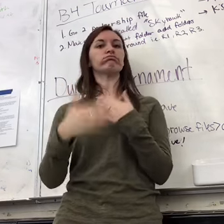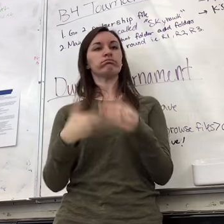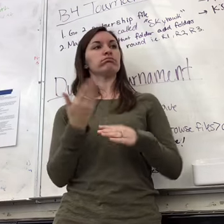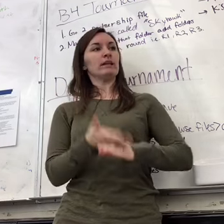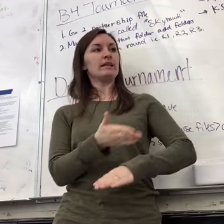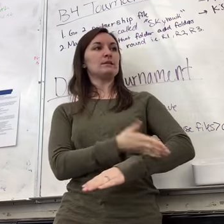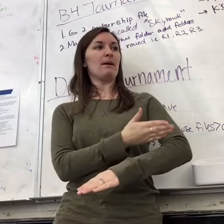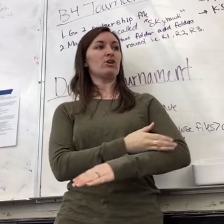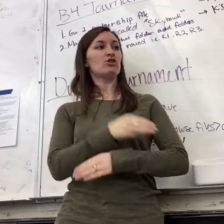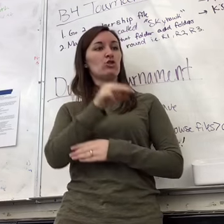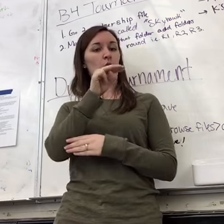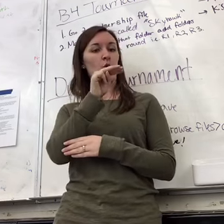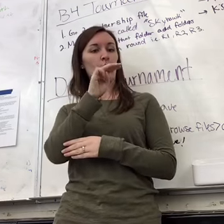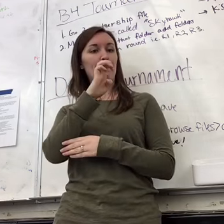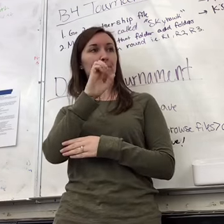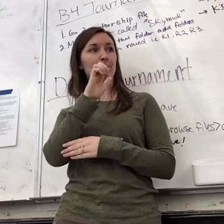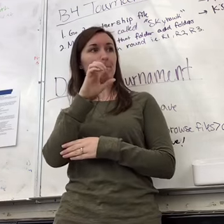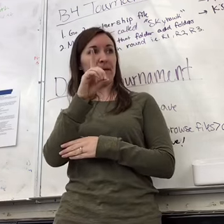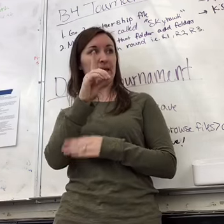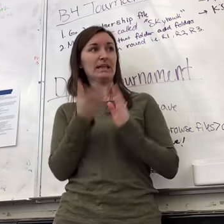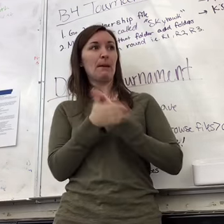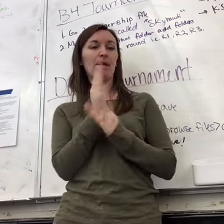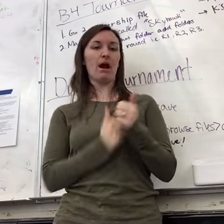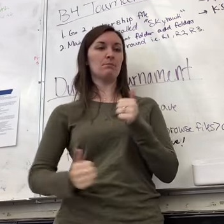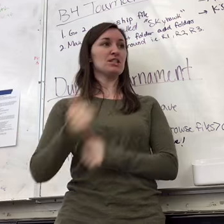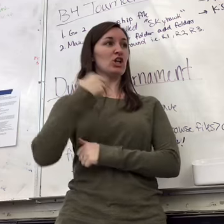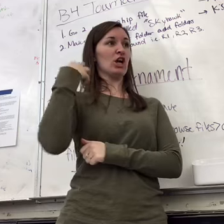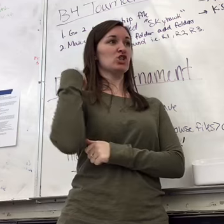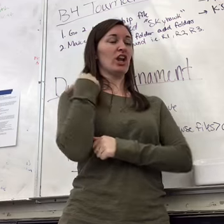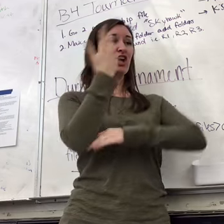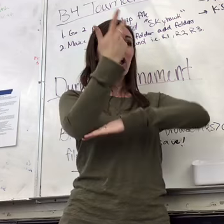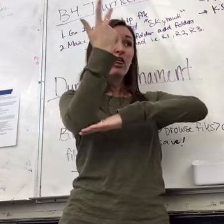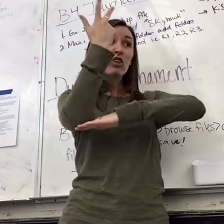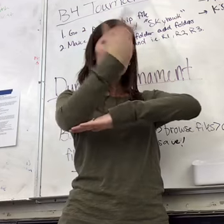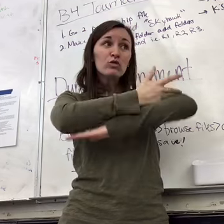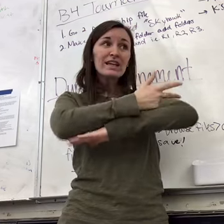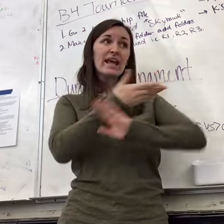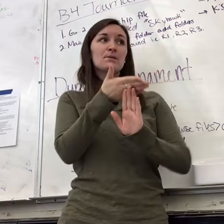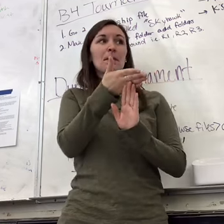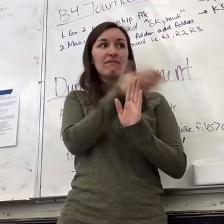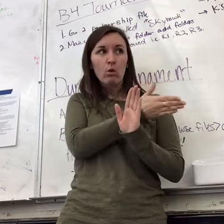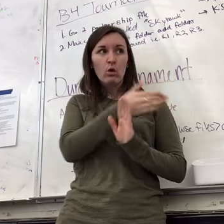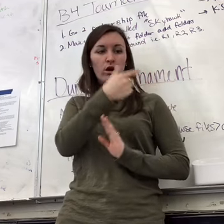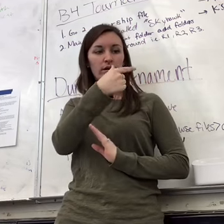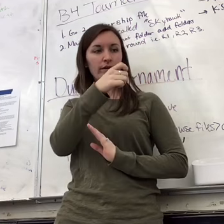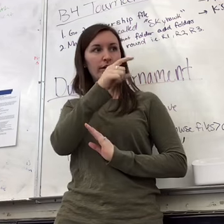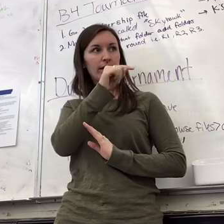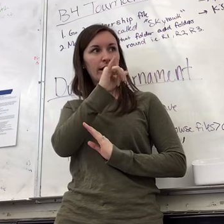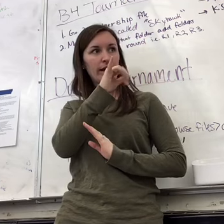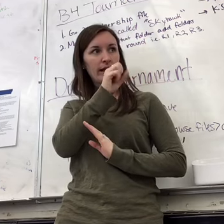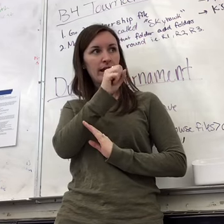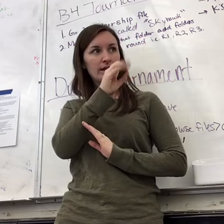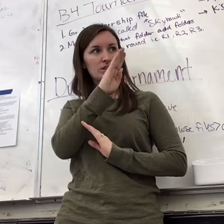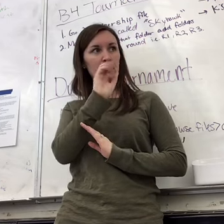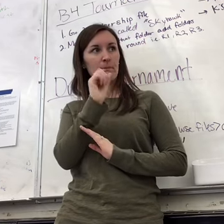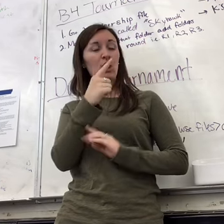comes into the general position only 3 days before Gettysburg. But these would be just, if you see these, know that they are